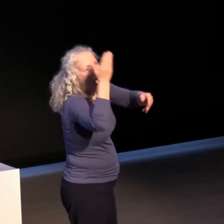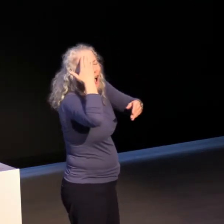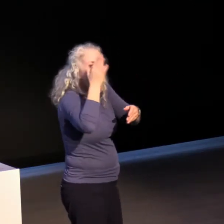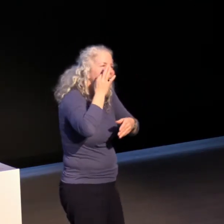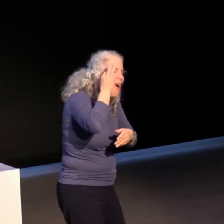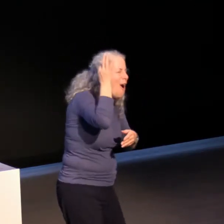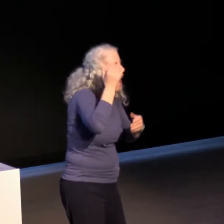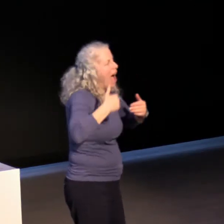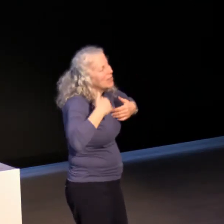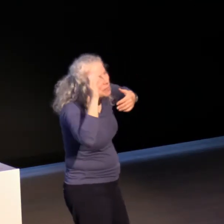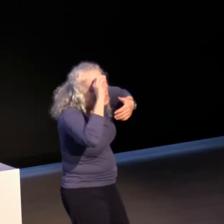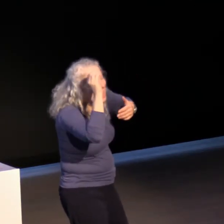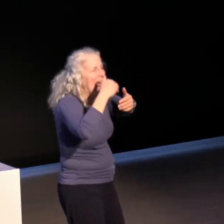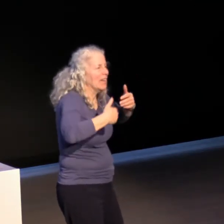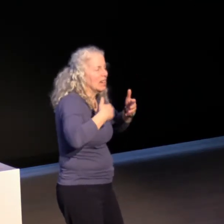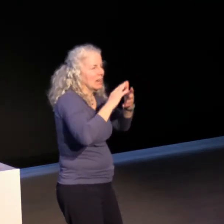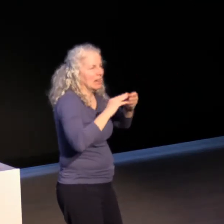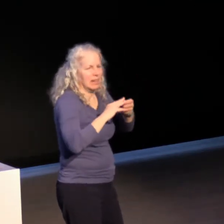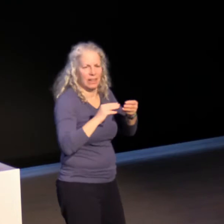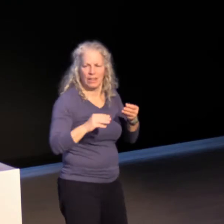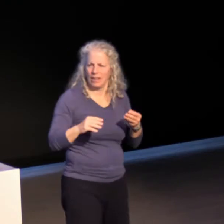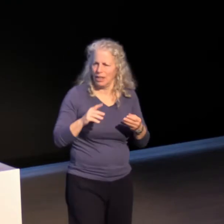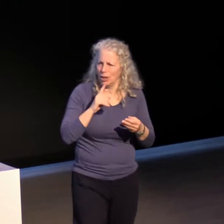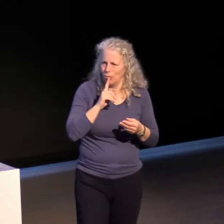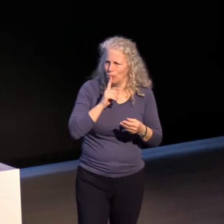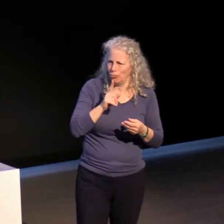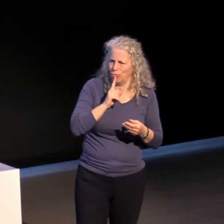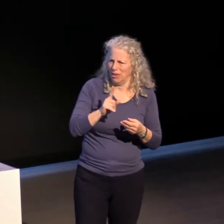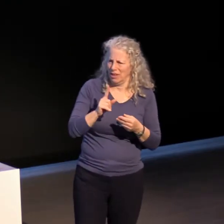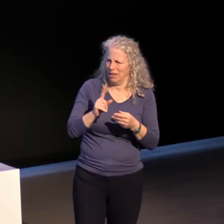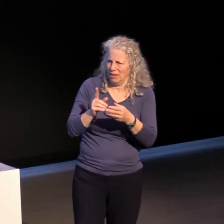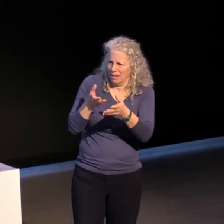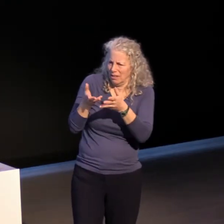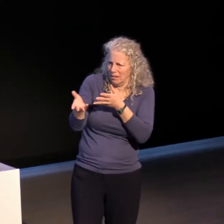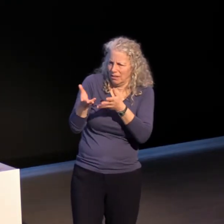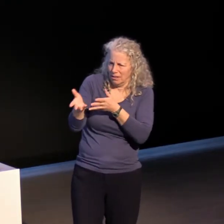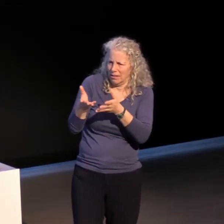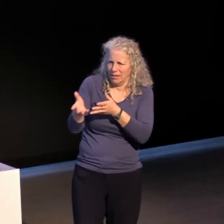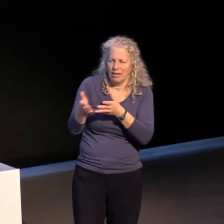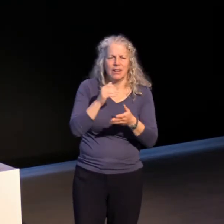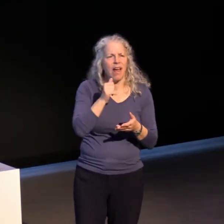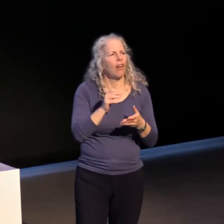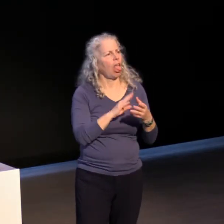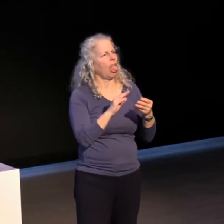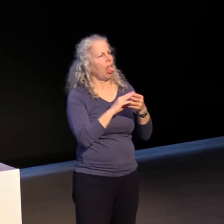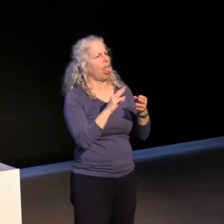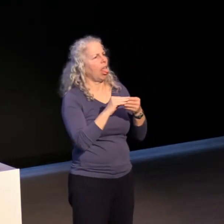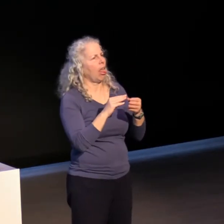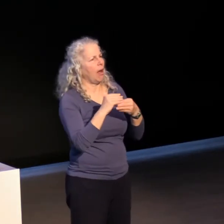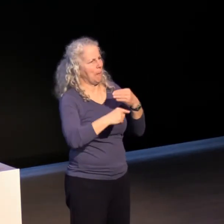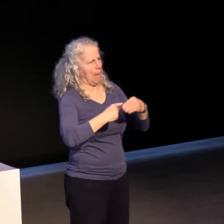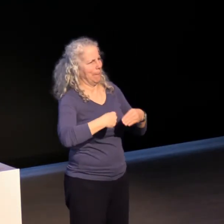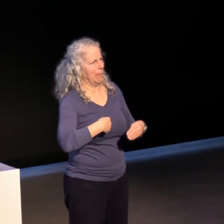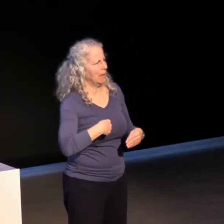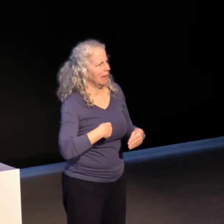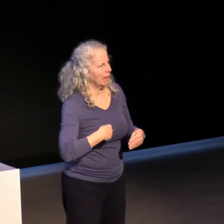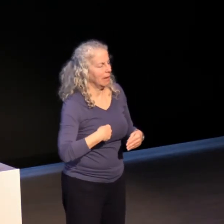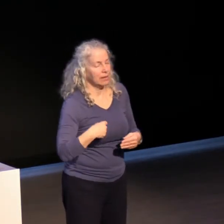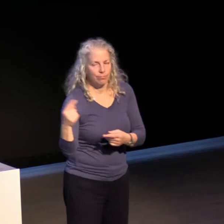and opinions on Indians. Not really talking to me, but I felt like talking at me. Then came these